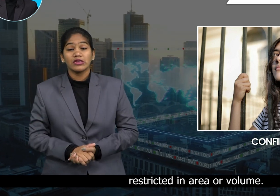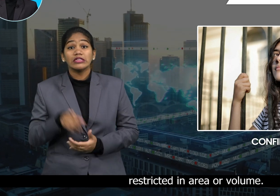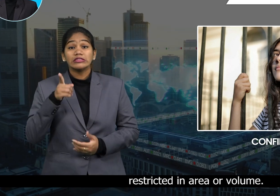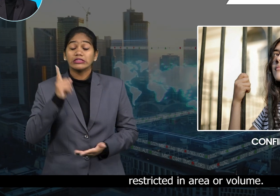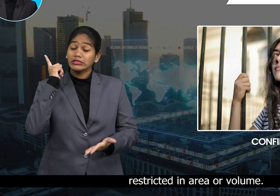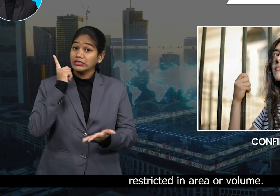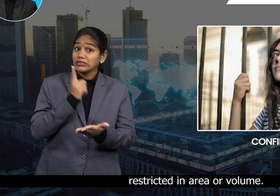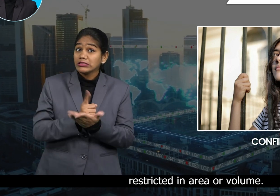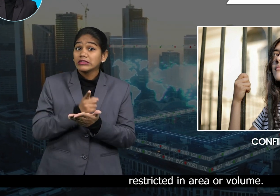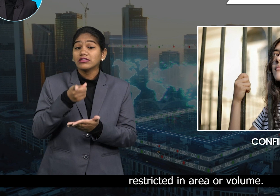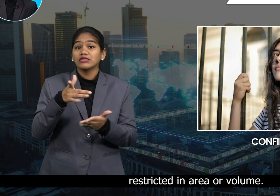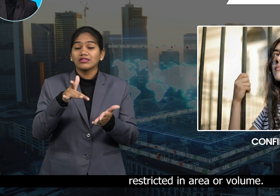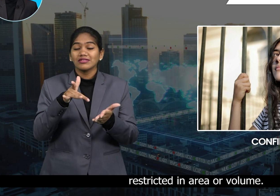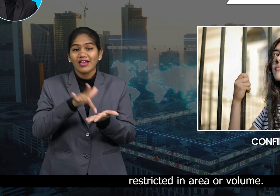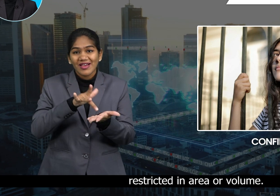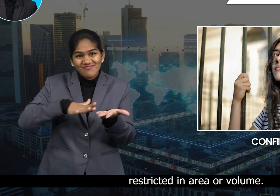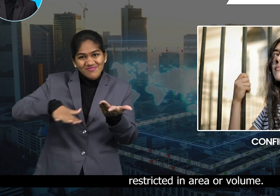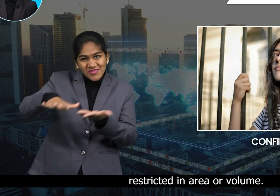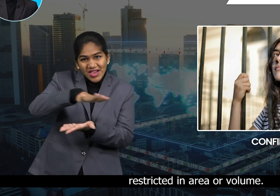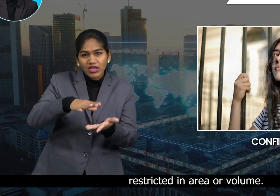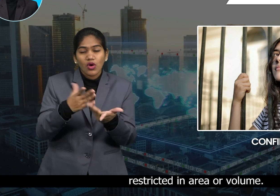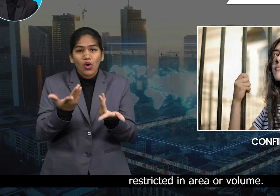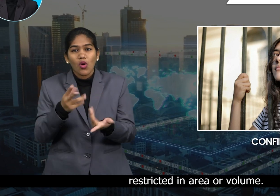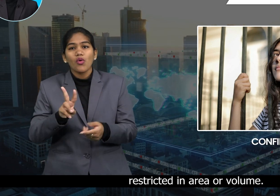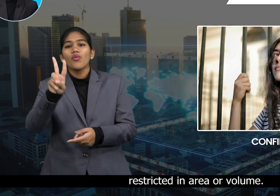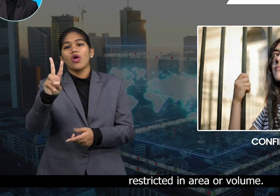restricted in area or volume.